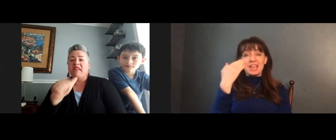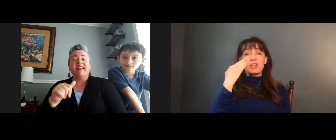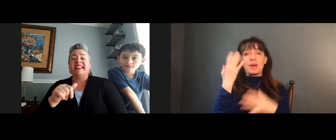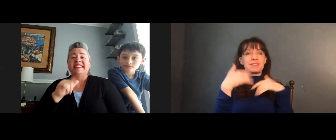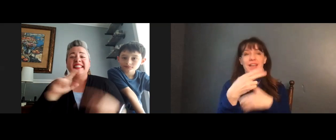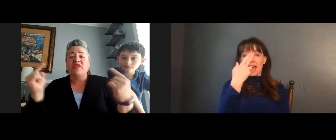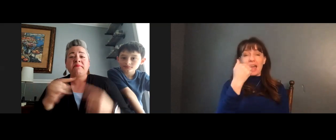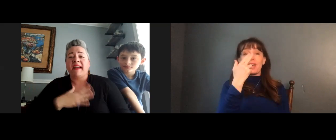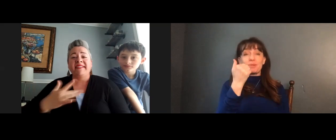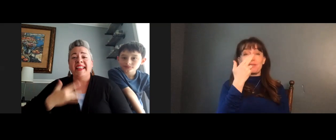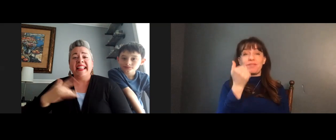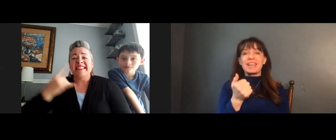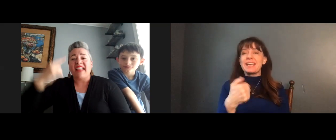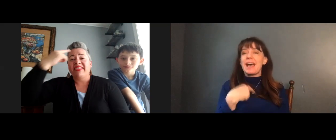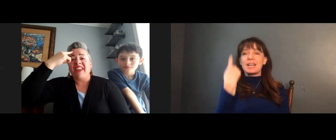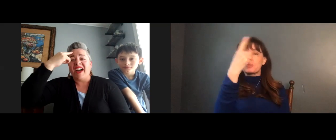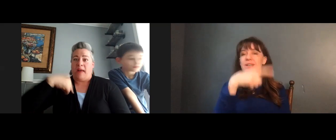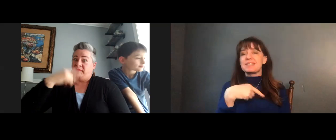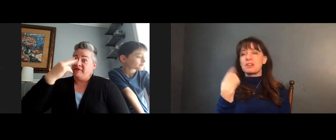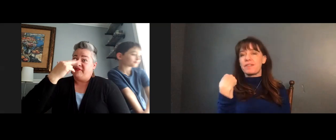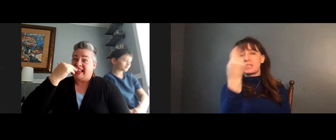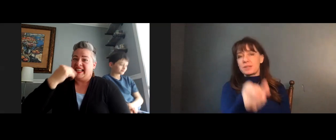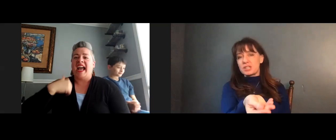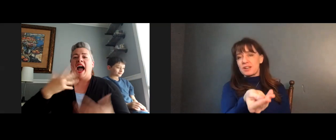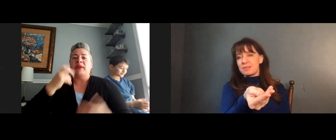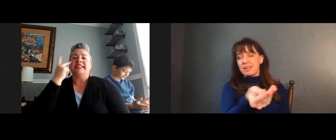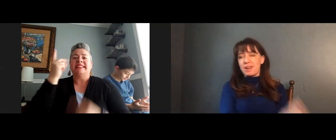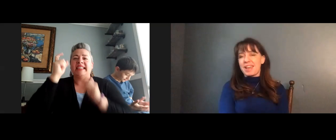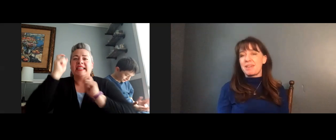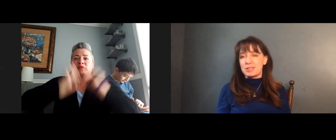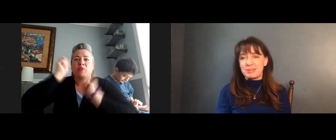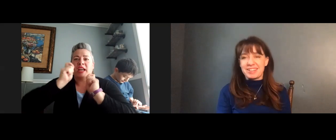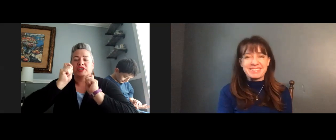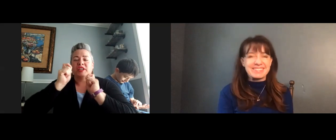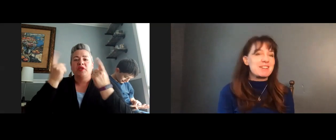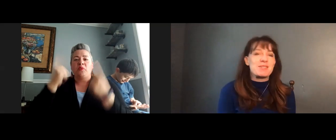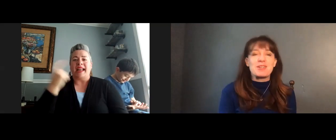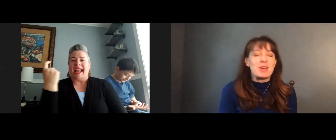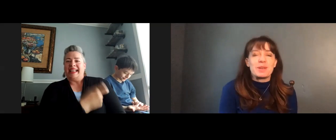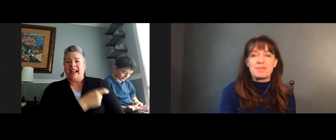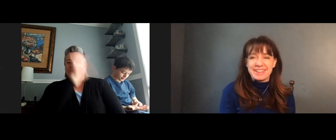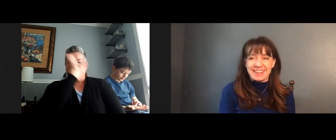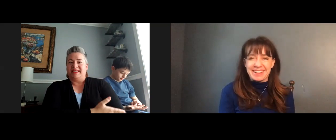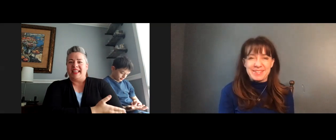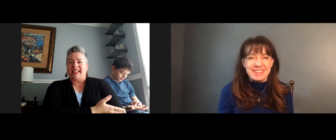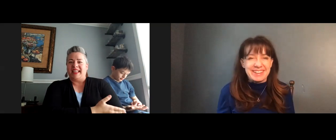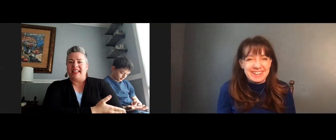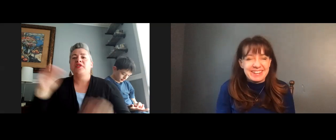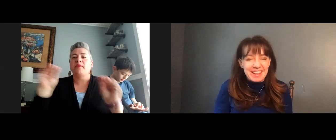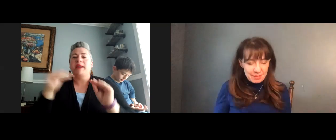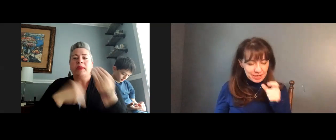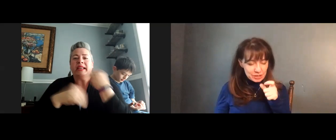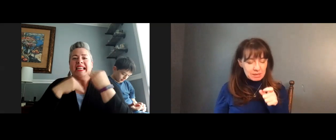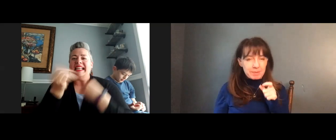nothing because i knew i was like i thought it was funny i just wanted to see your face when she when i gave it to her i knew that nobody would eat any of it